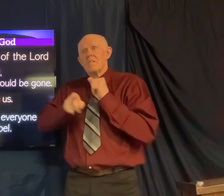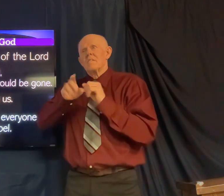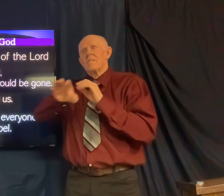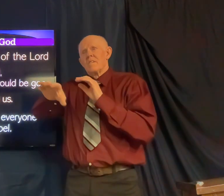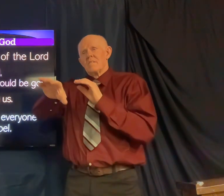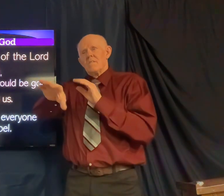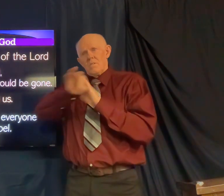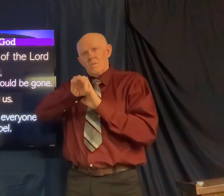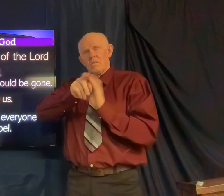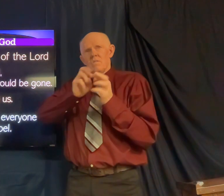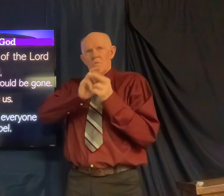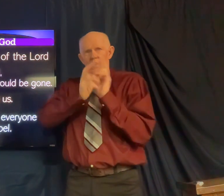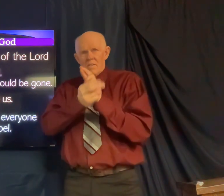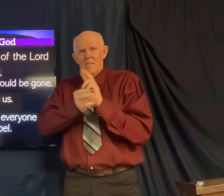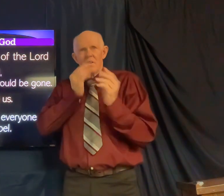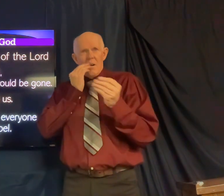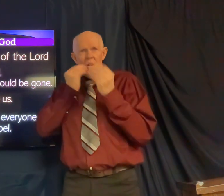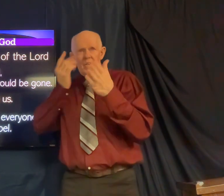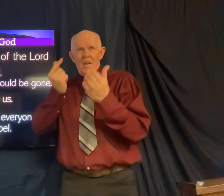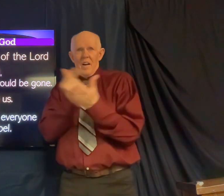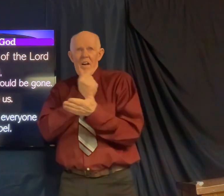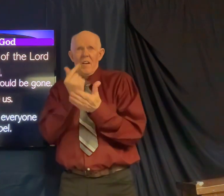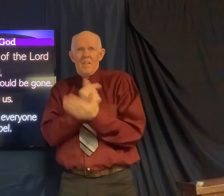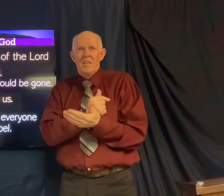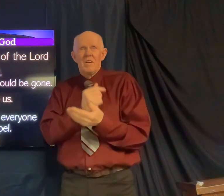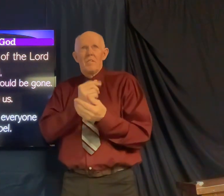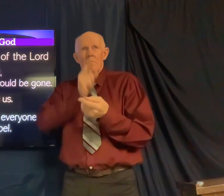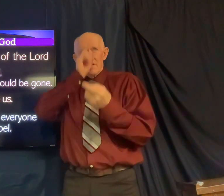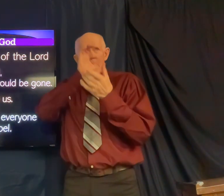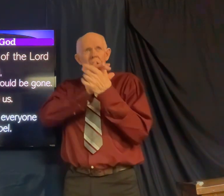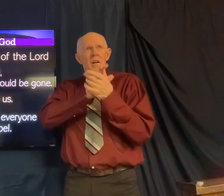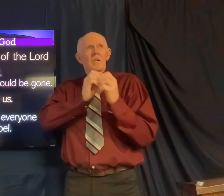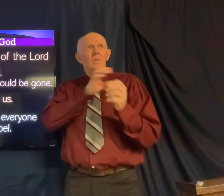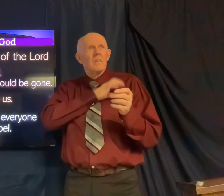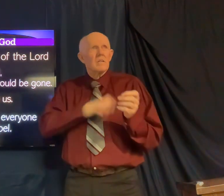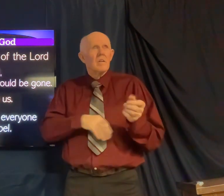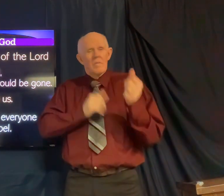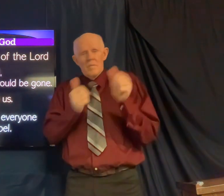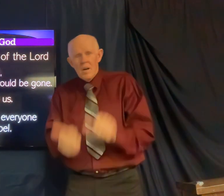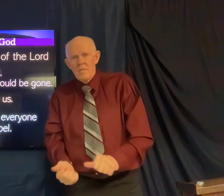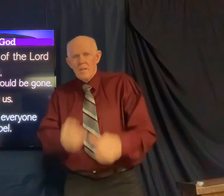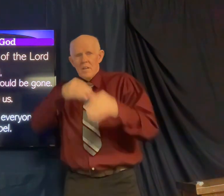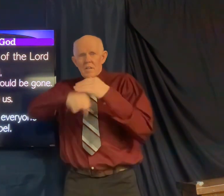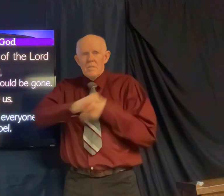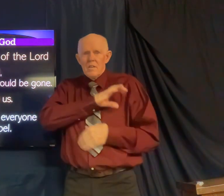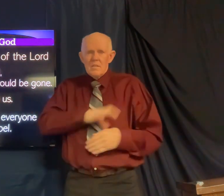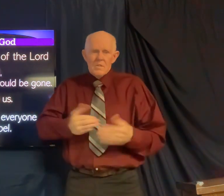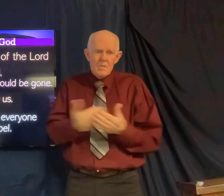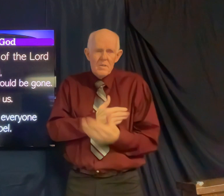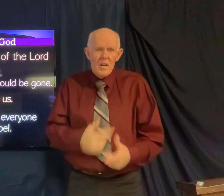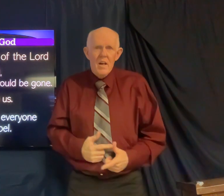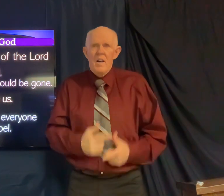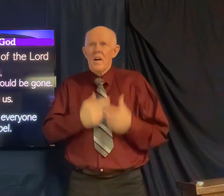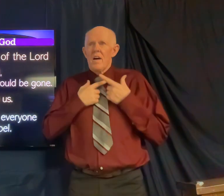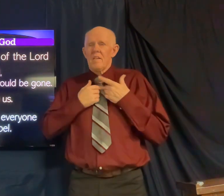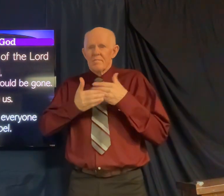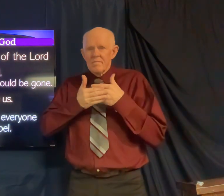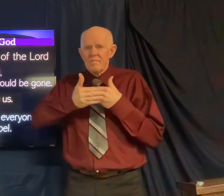And He is patient, waiting for us to choose and repent and obey the gospel, to be baptized into Christ and to